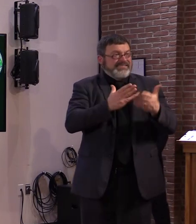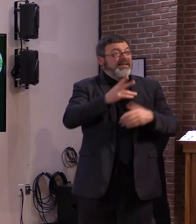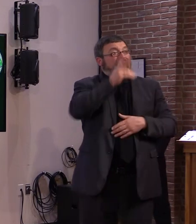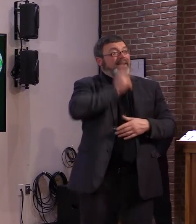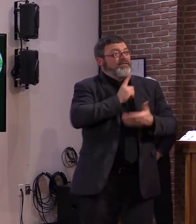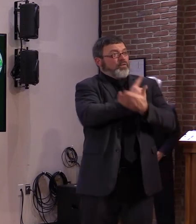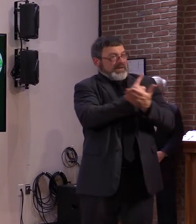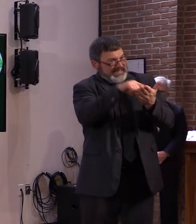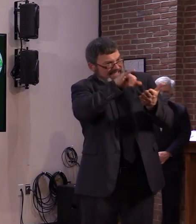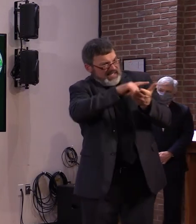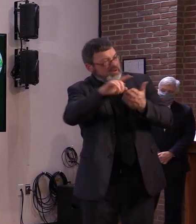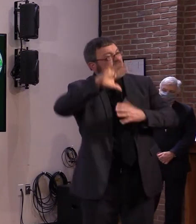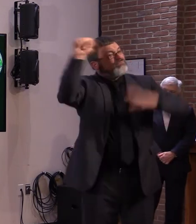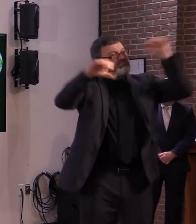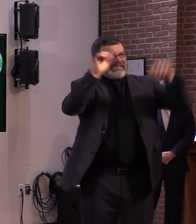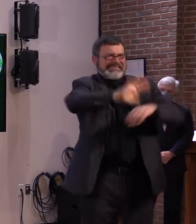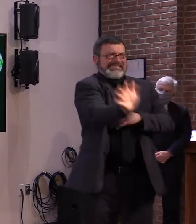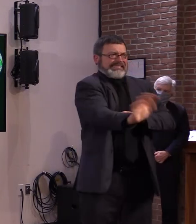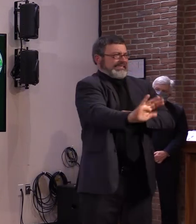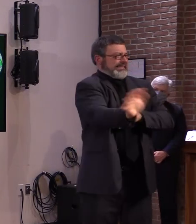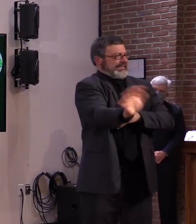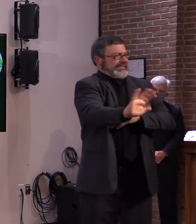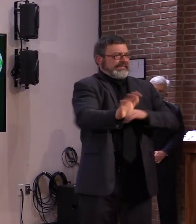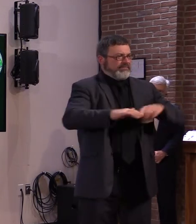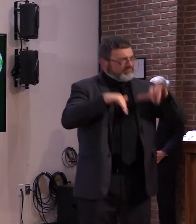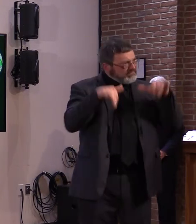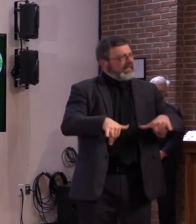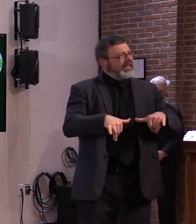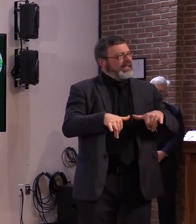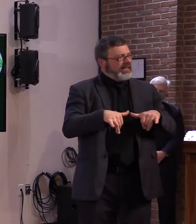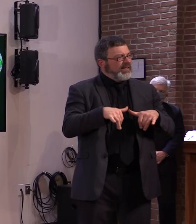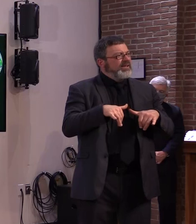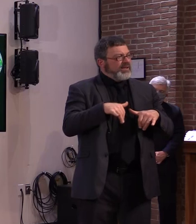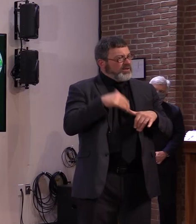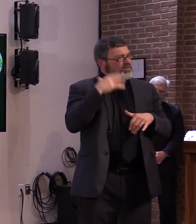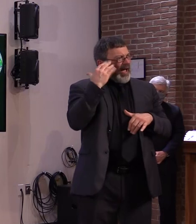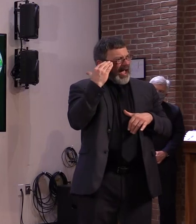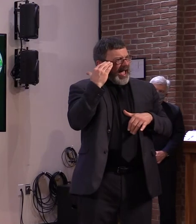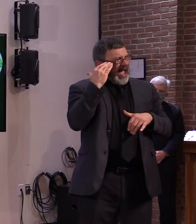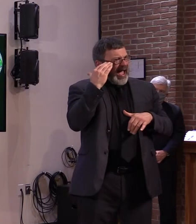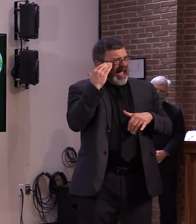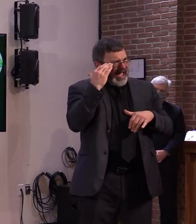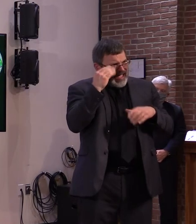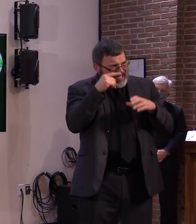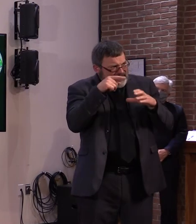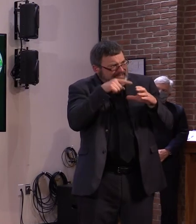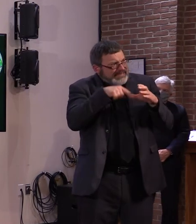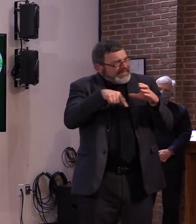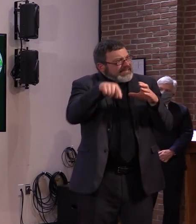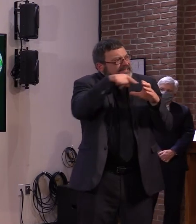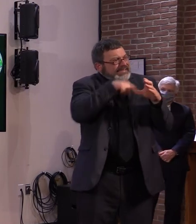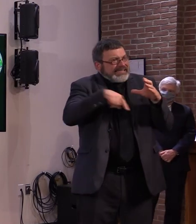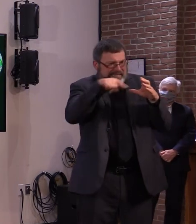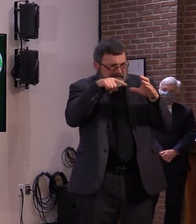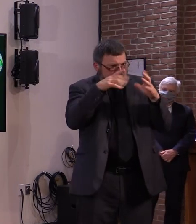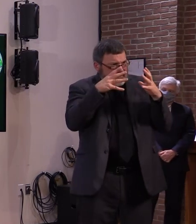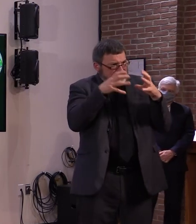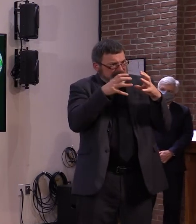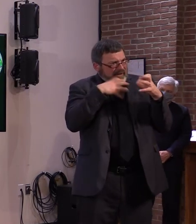or participating in any gathering, and those risks need to be evaluated from a personal perspective and from the perspective of your family and